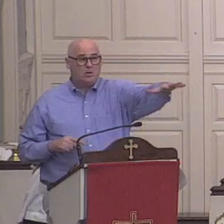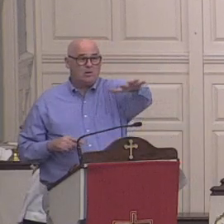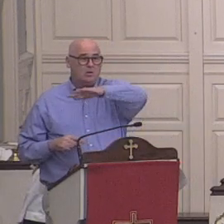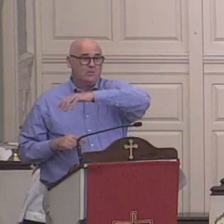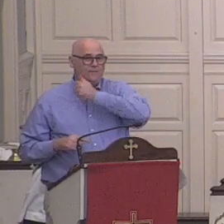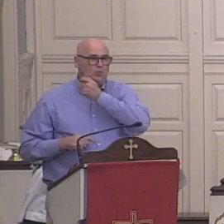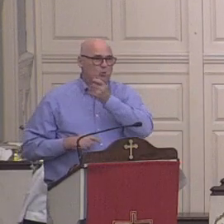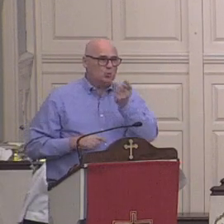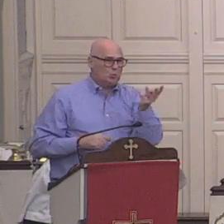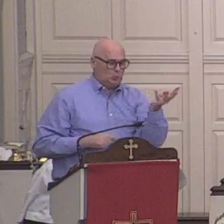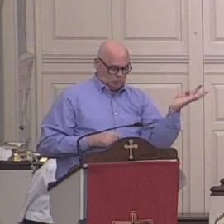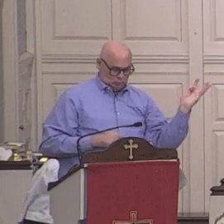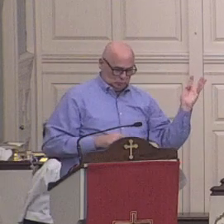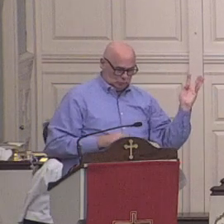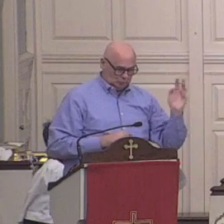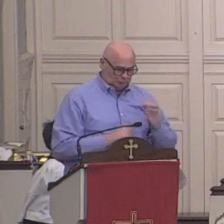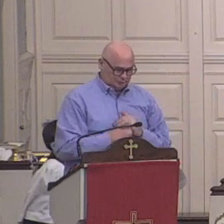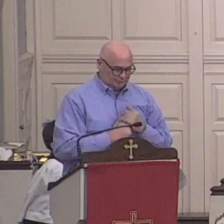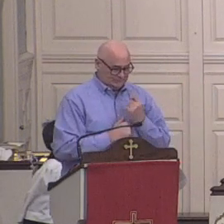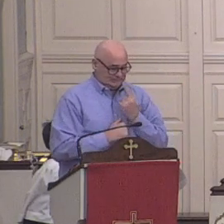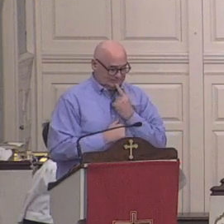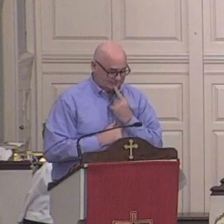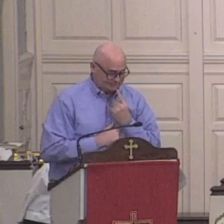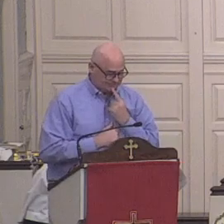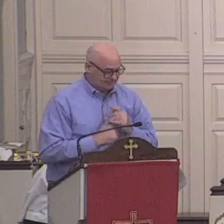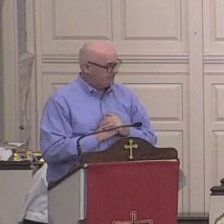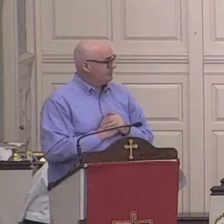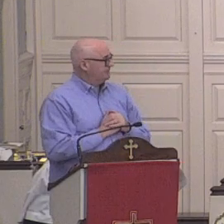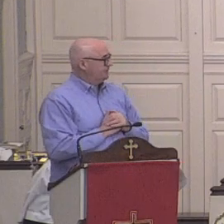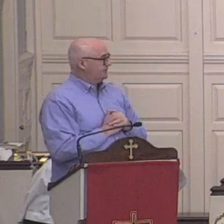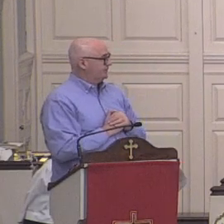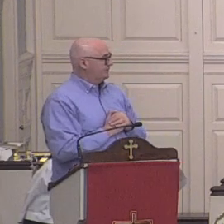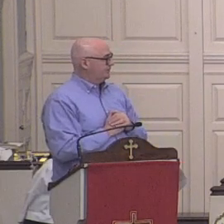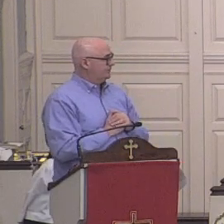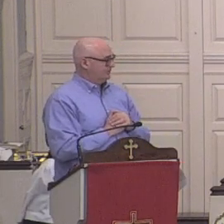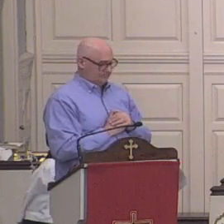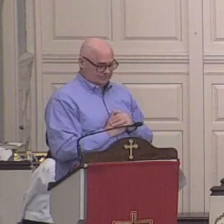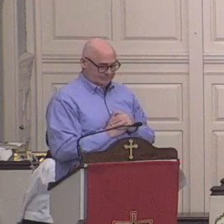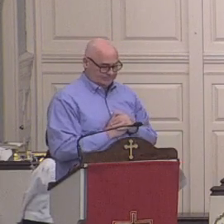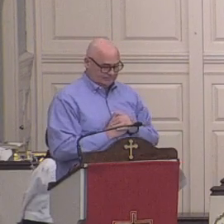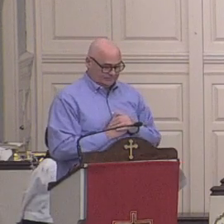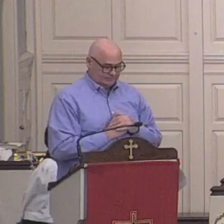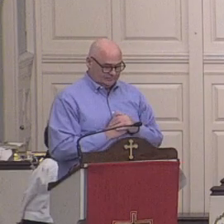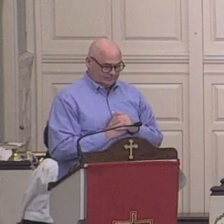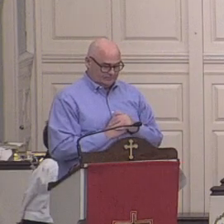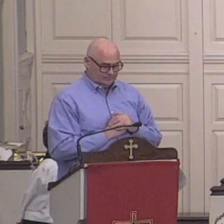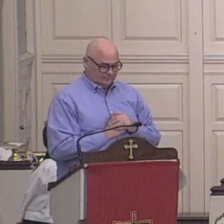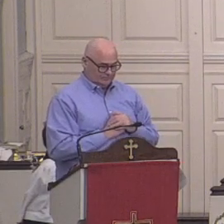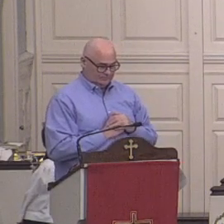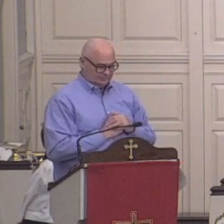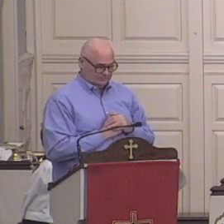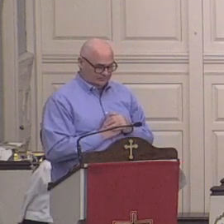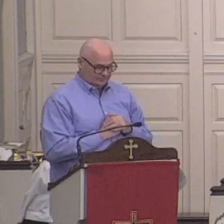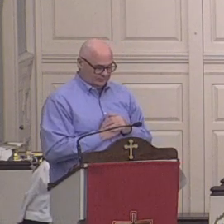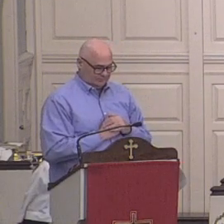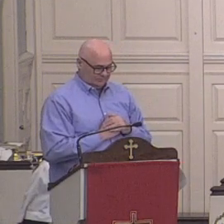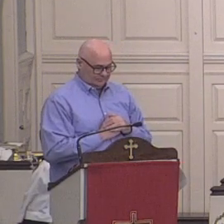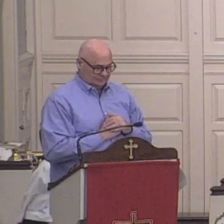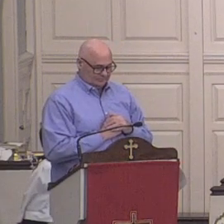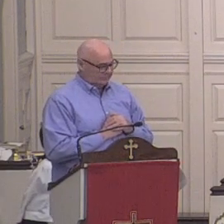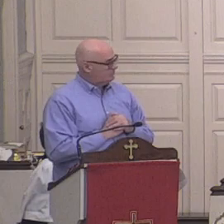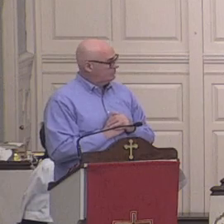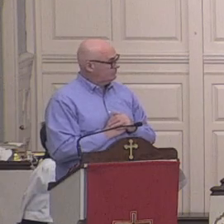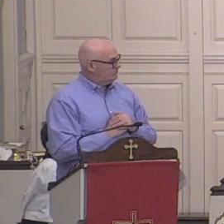Some of the bystanders who heard it said, look, he is calling Elijah.